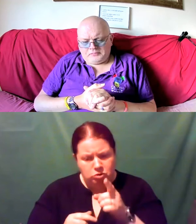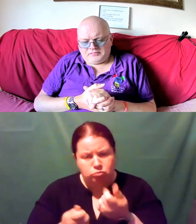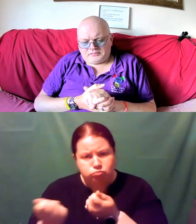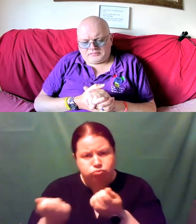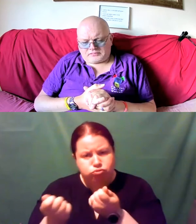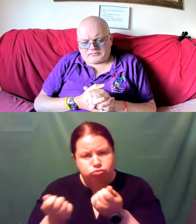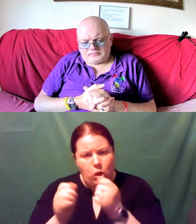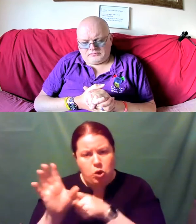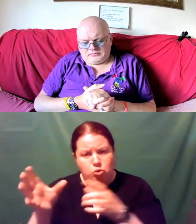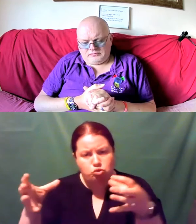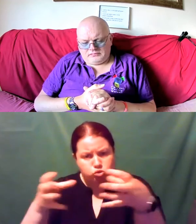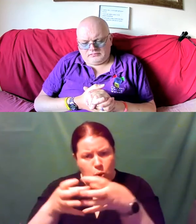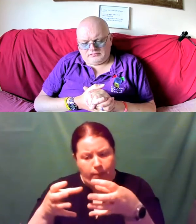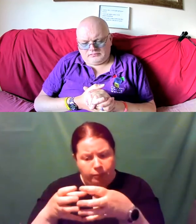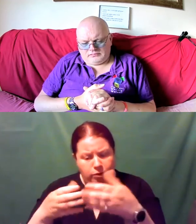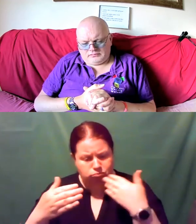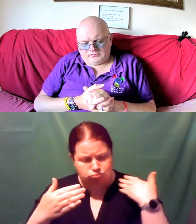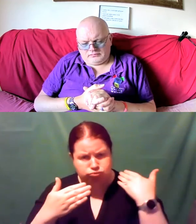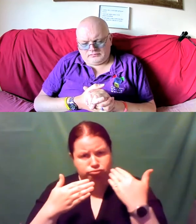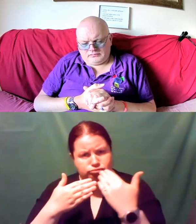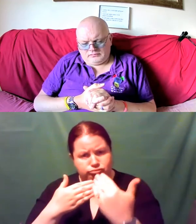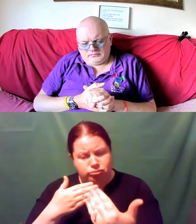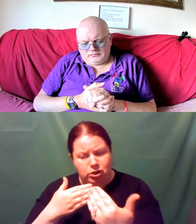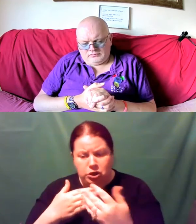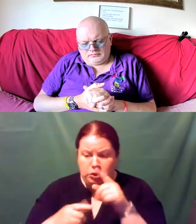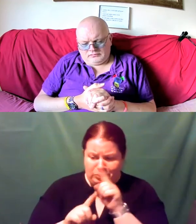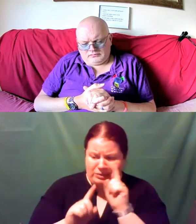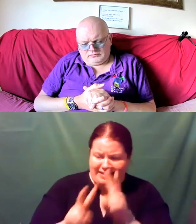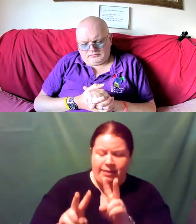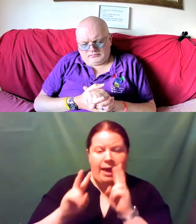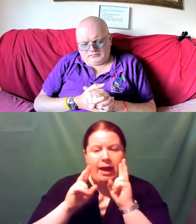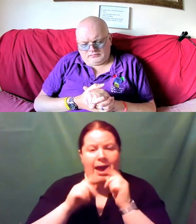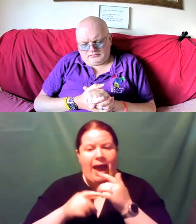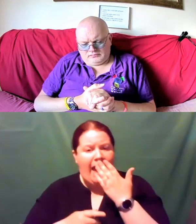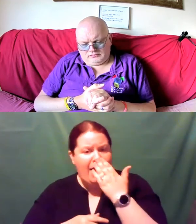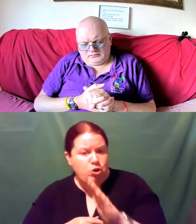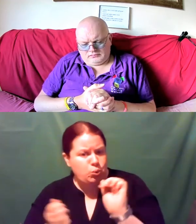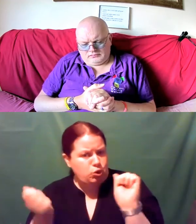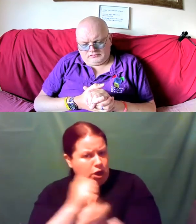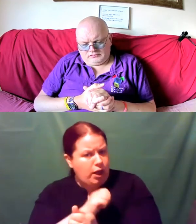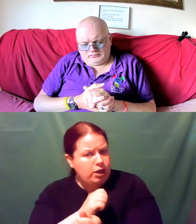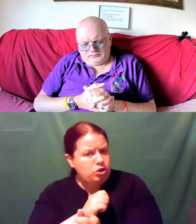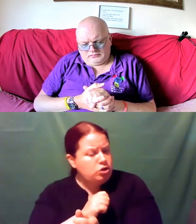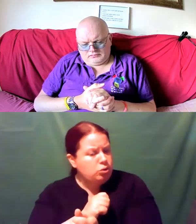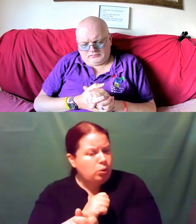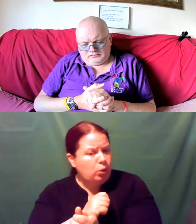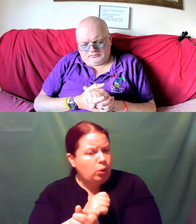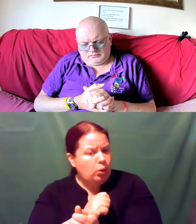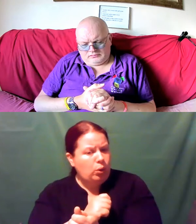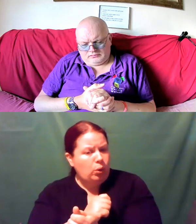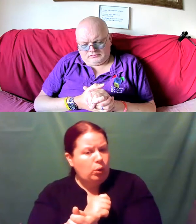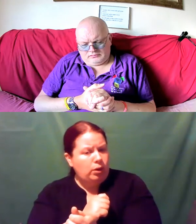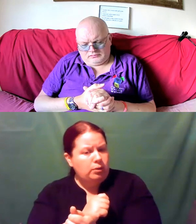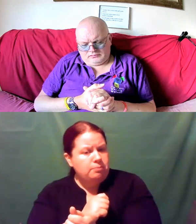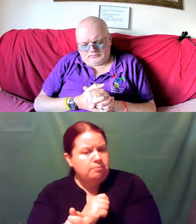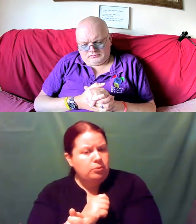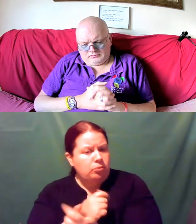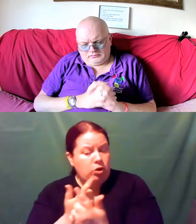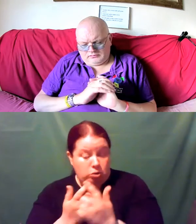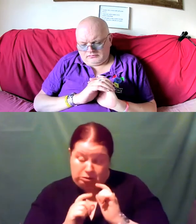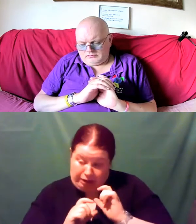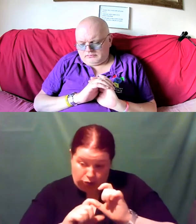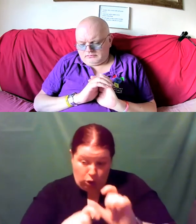while. I wonder if you saw changes in kind of in their kind of attitude and how they were perceived, and whether you think that's kind of continue.